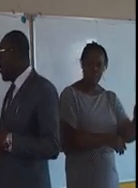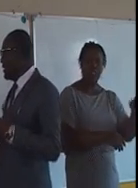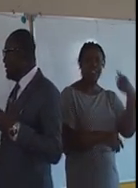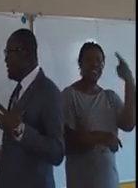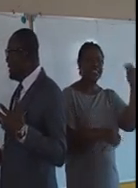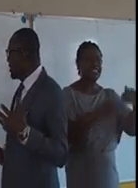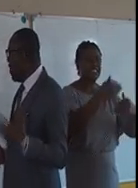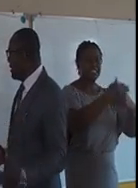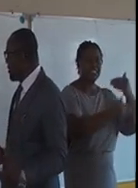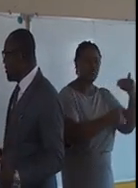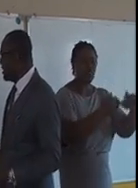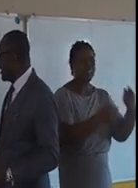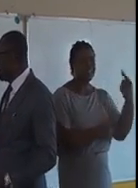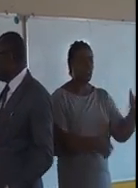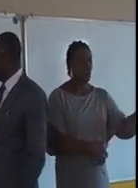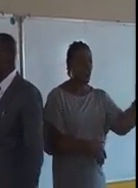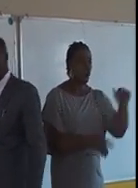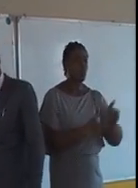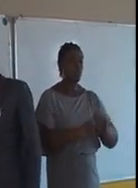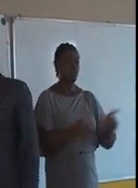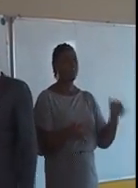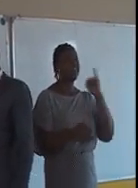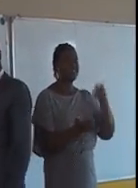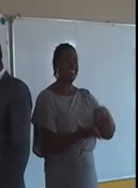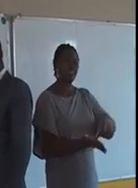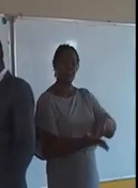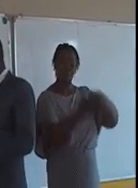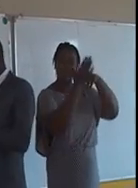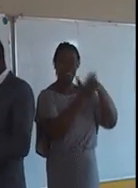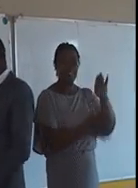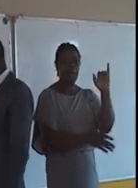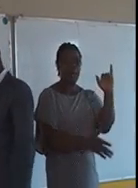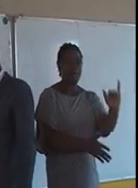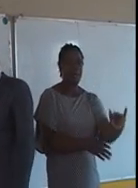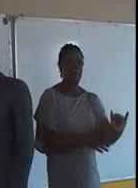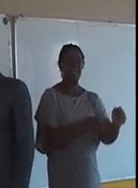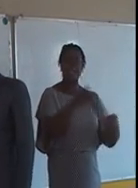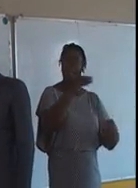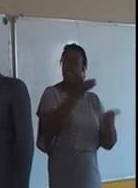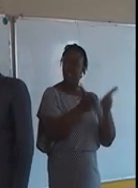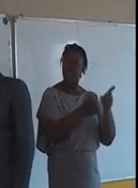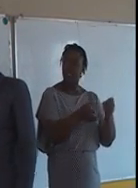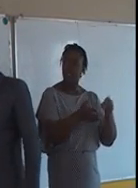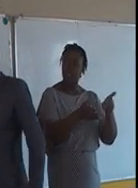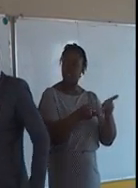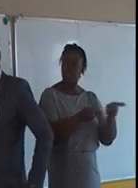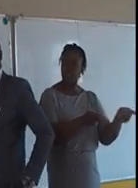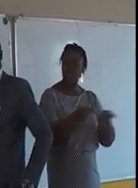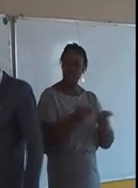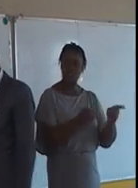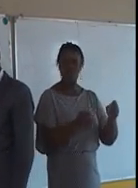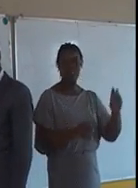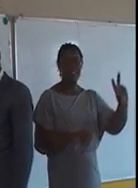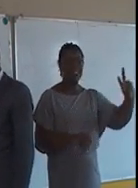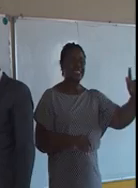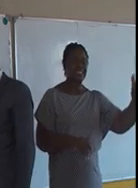sequence or the common difference is represented by definition second term minus the